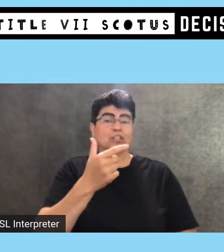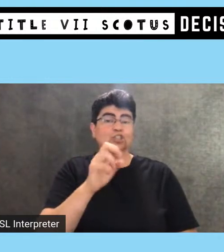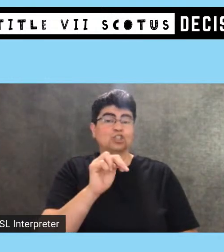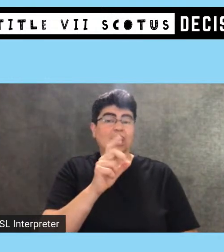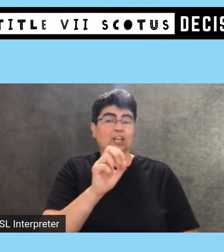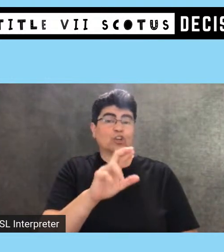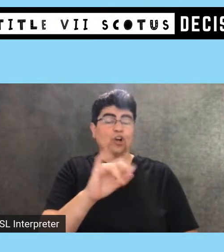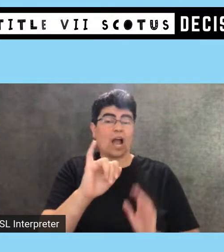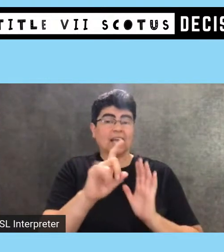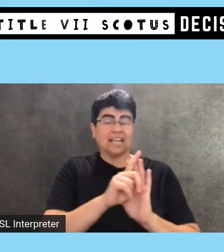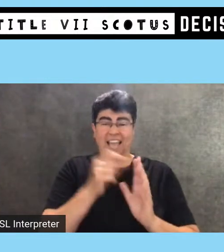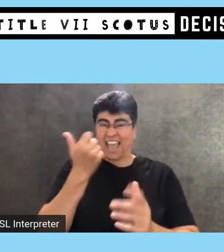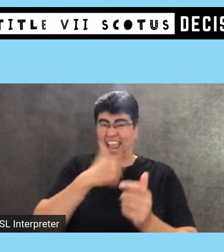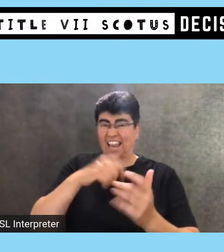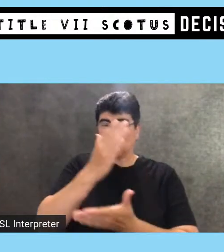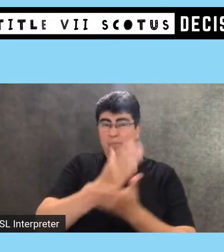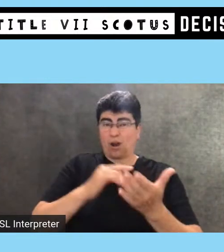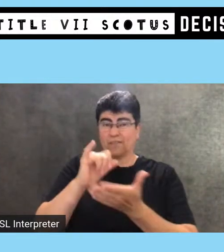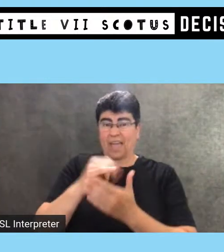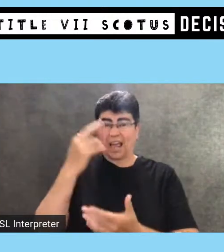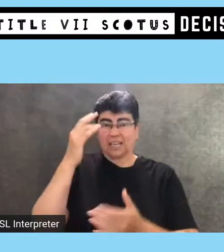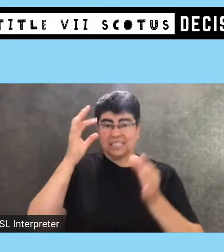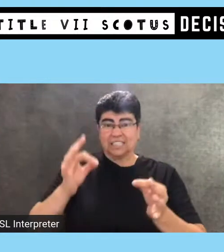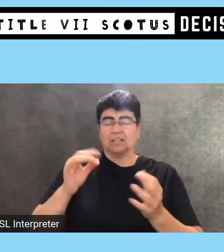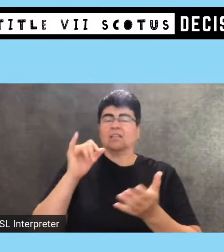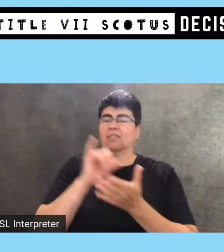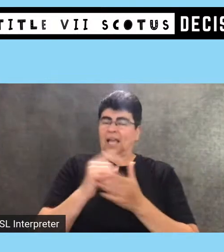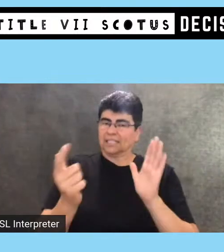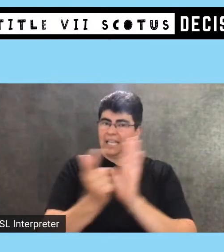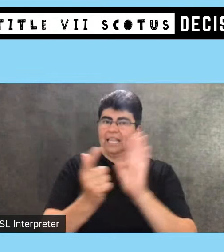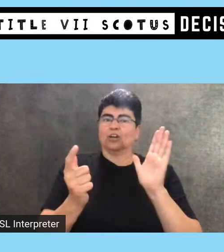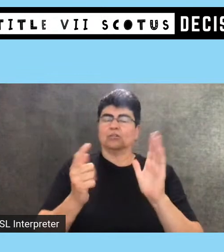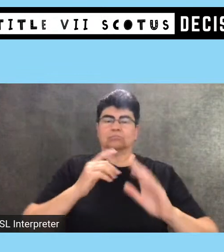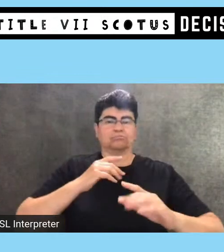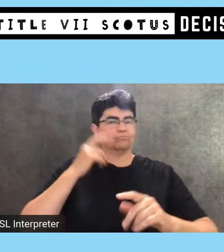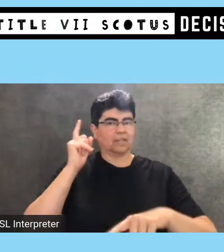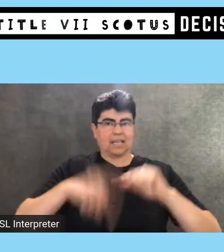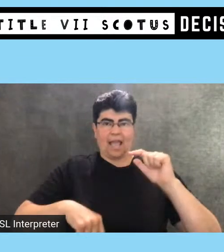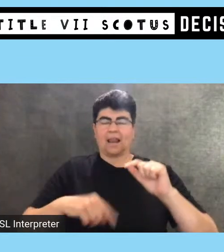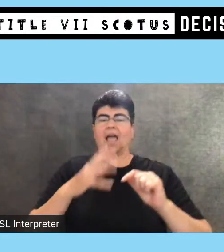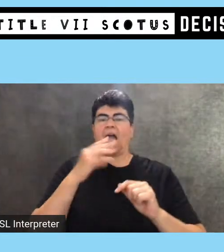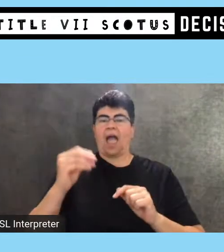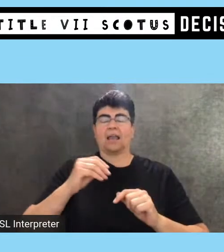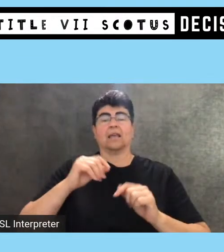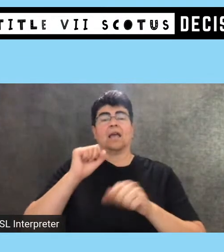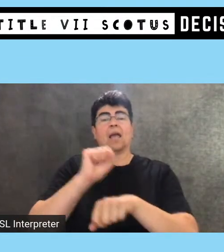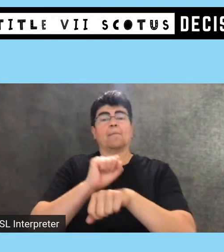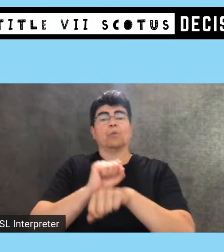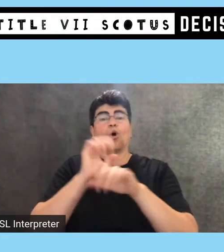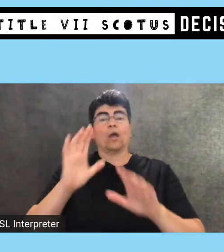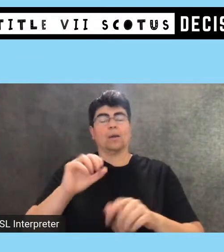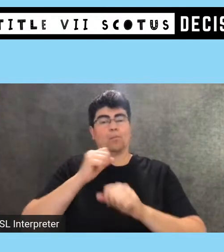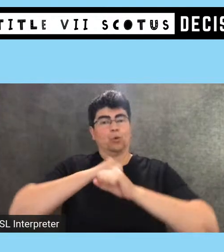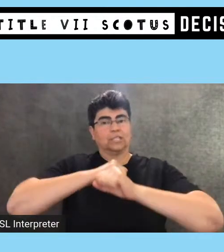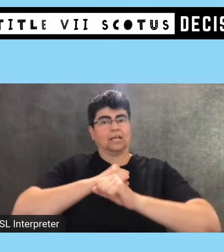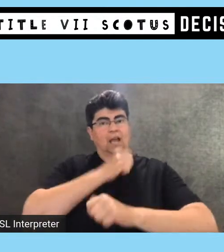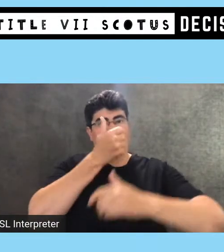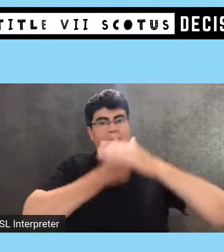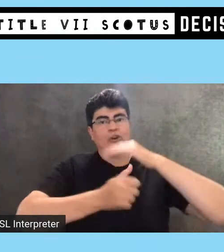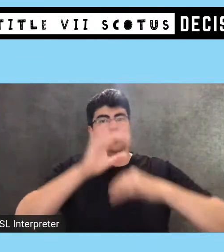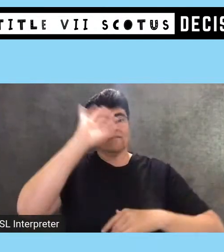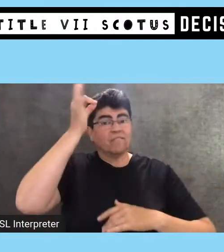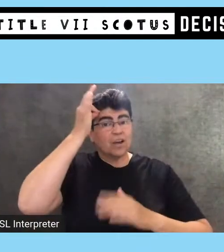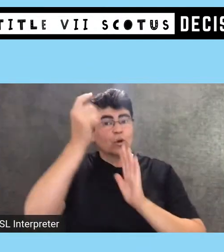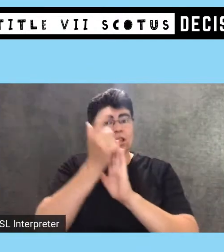of the decision, that is illegal, that is prohibited, and the employee is protected under federal law in all 50